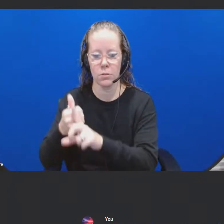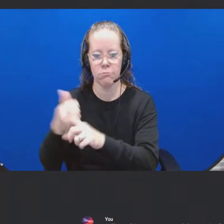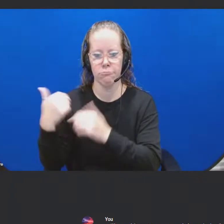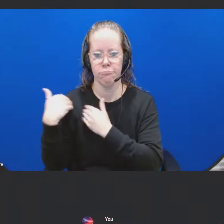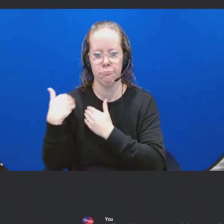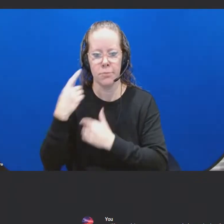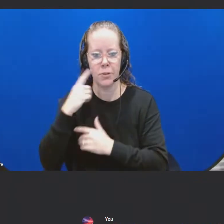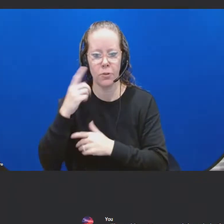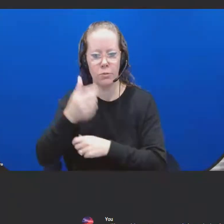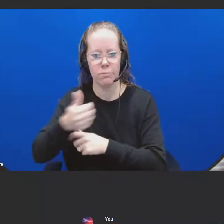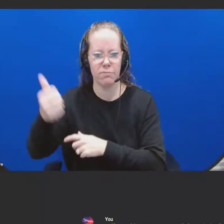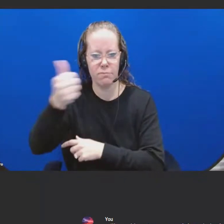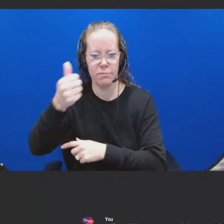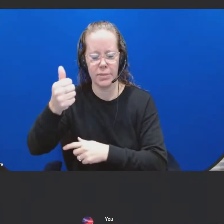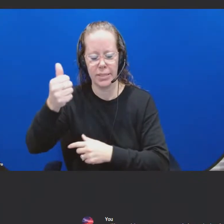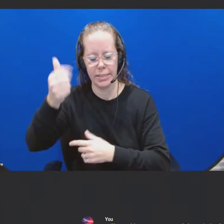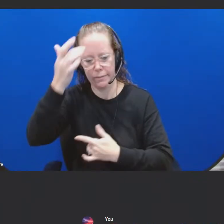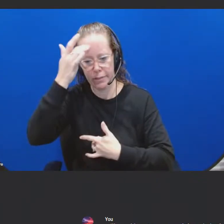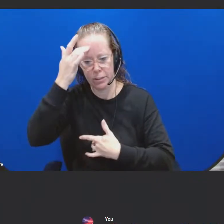her.